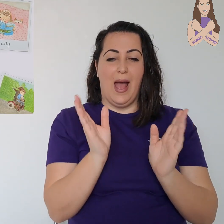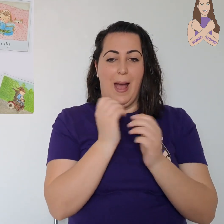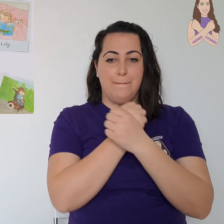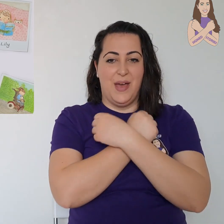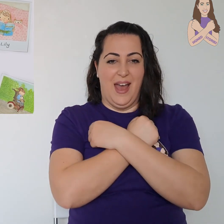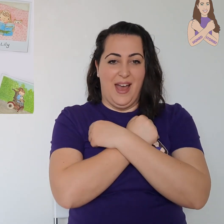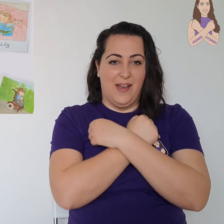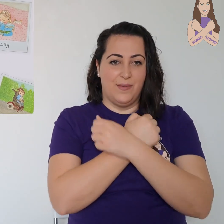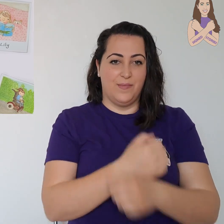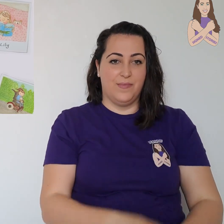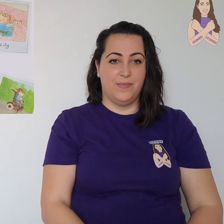Everywhere Bear.